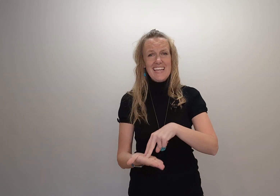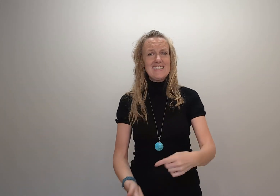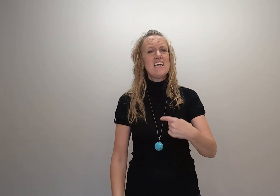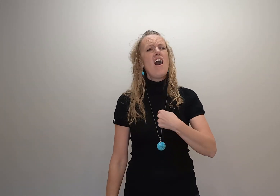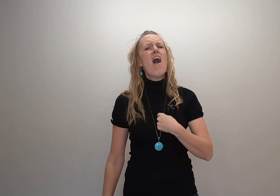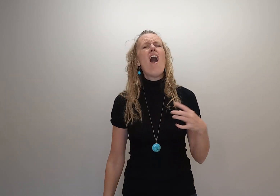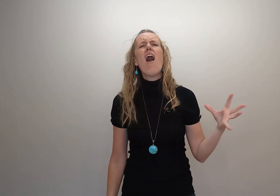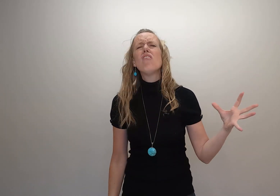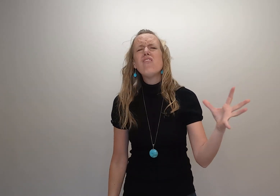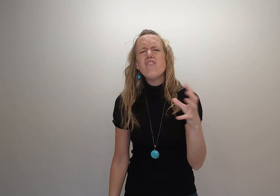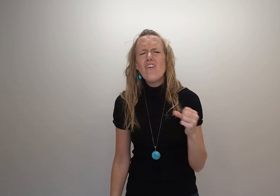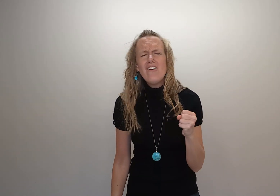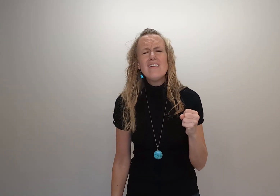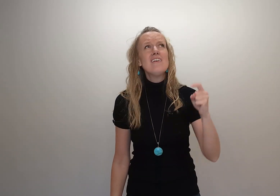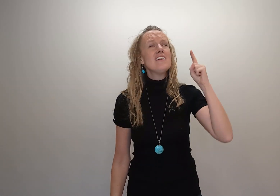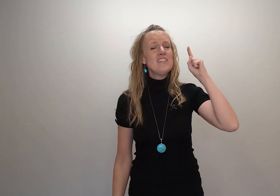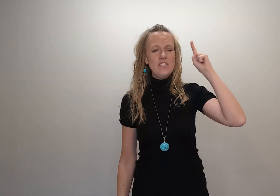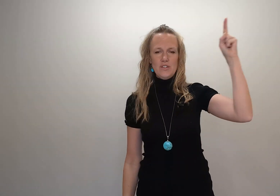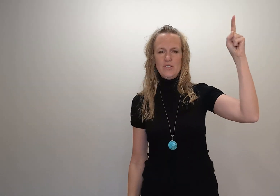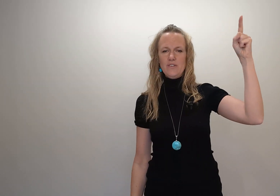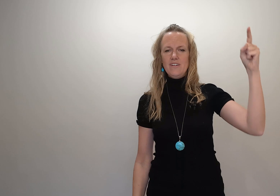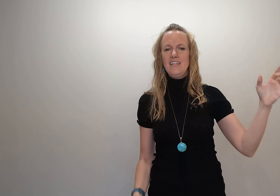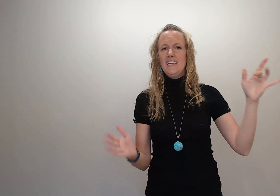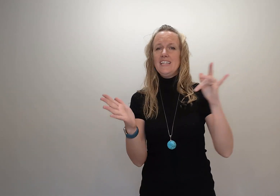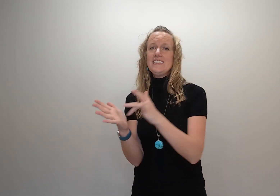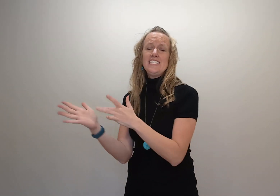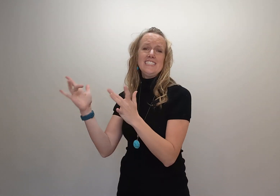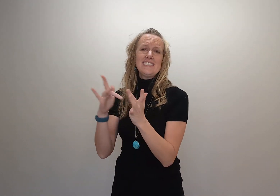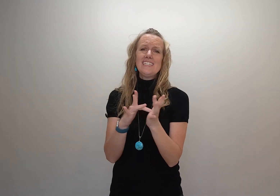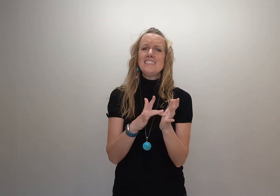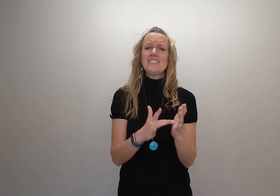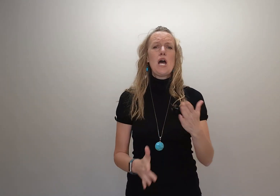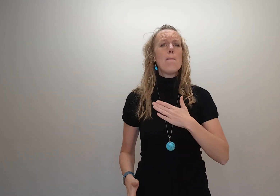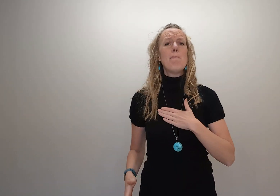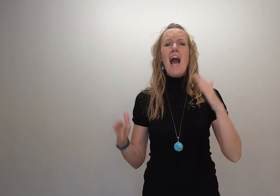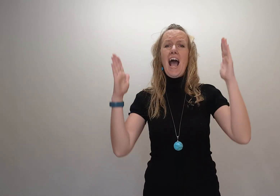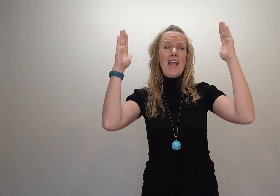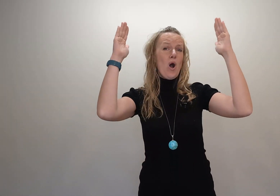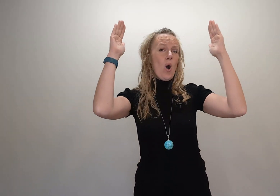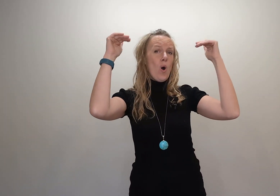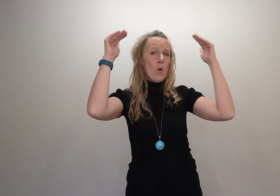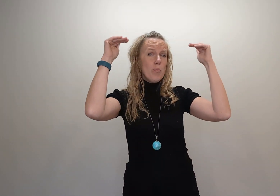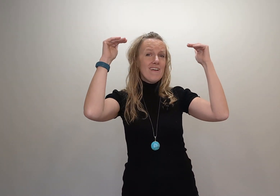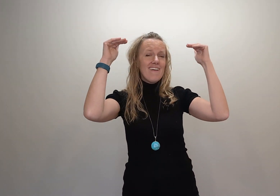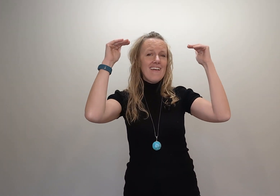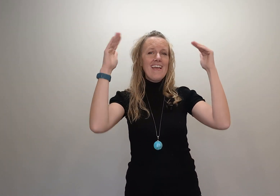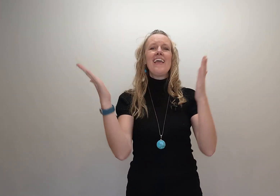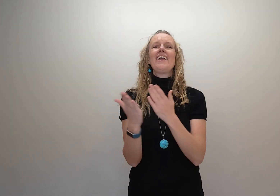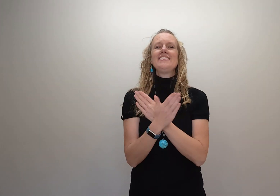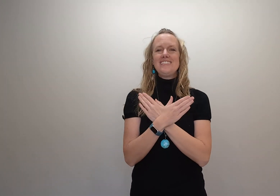stand, I'll fall on you, Jesus, my hope and